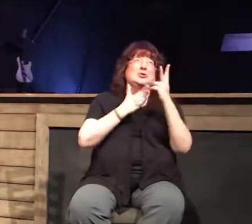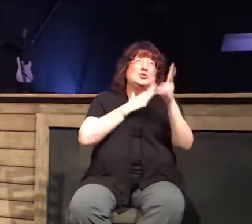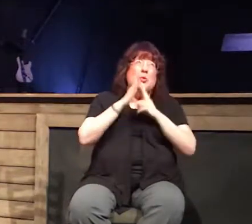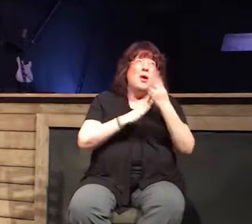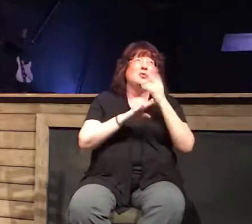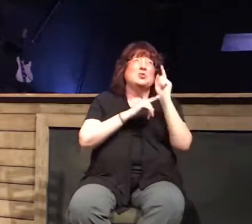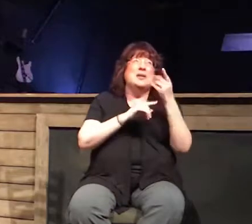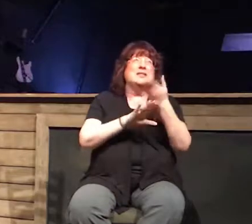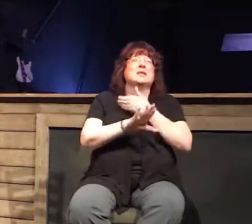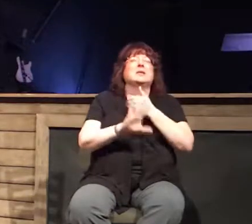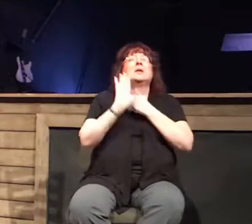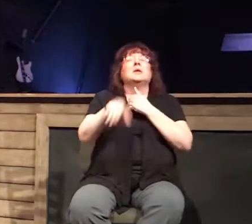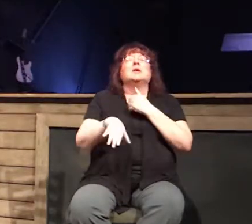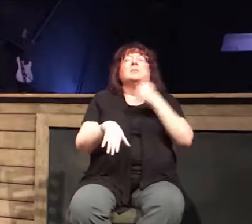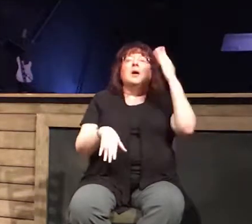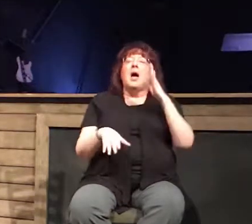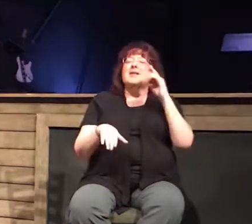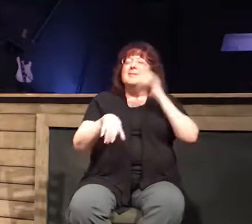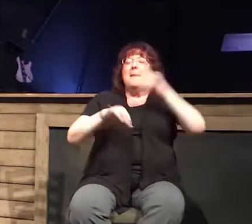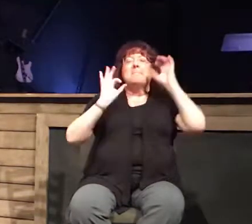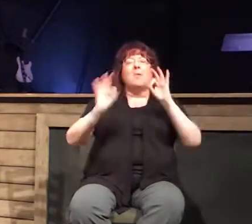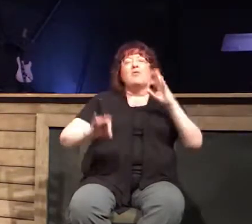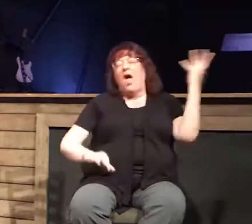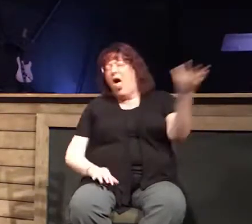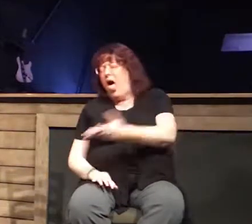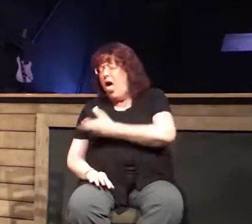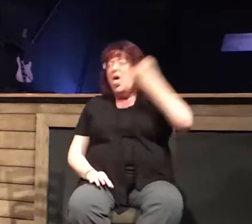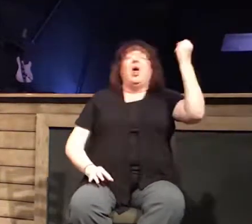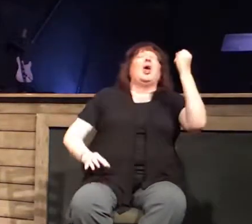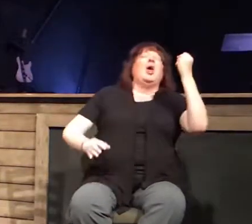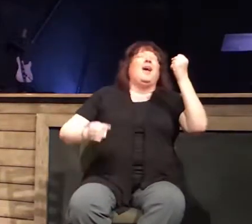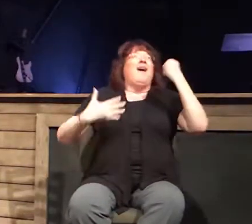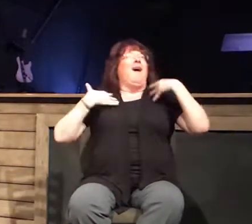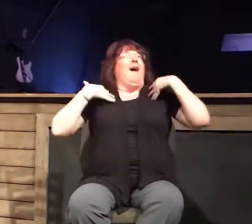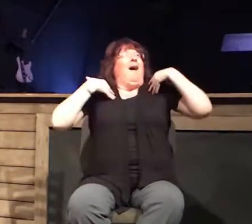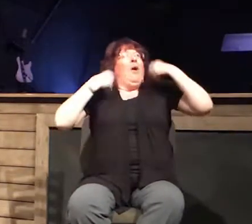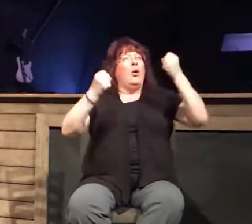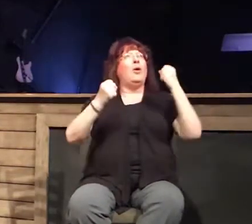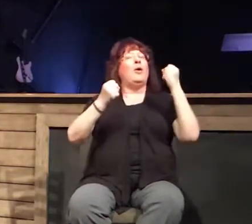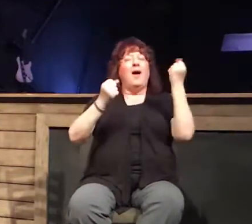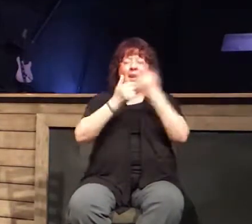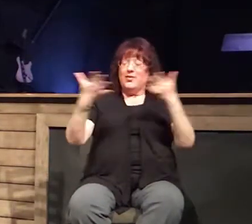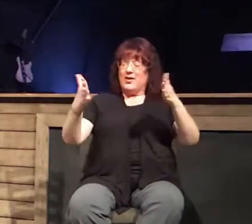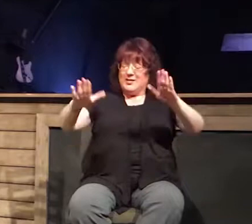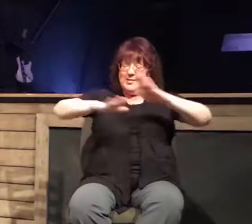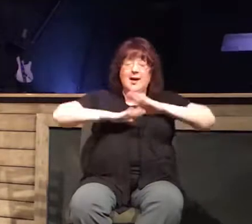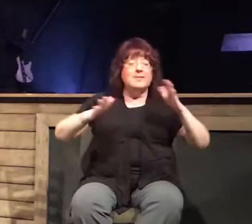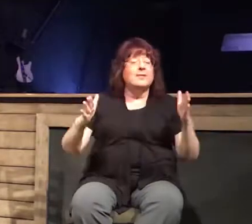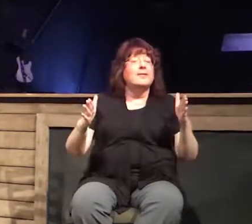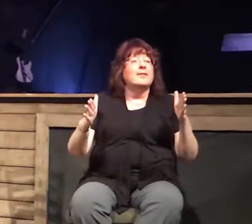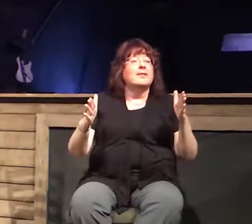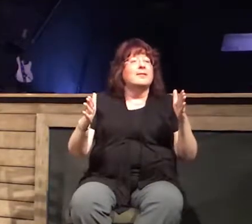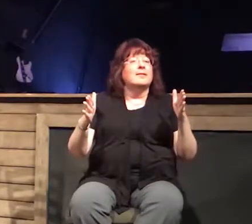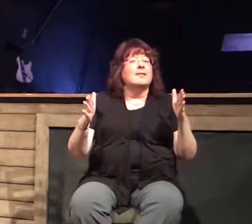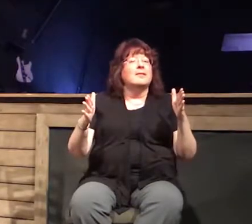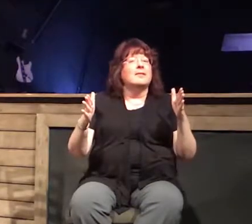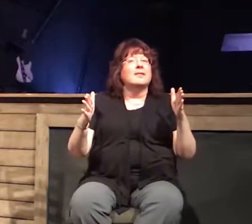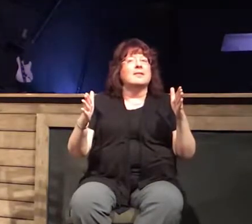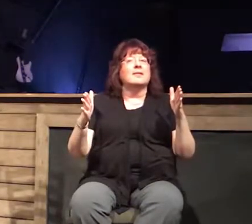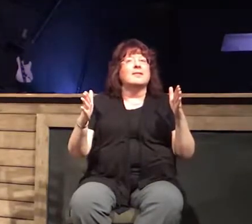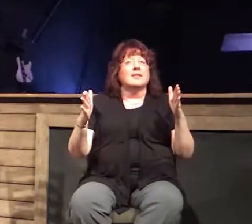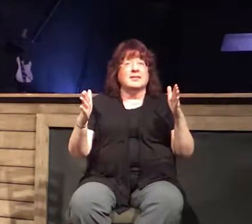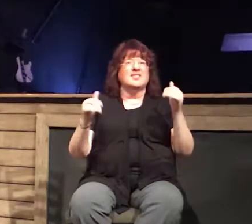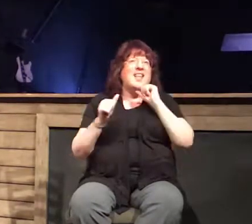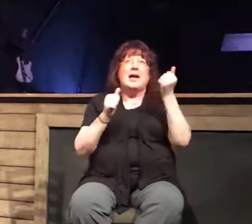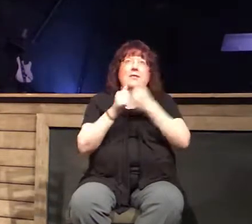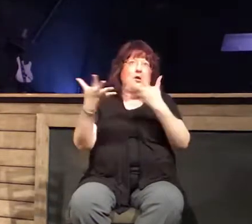or 2 minutes, okay? But it's just God's right time. He snatches you out of that situation, gives you everything that you need. Not